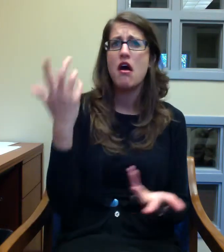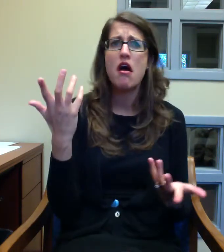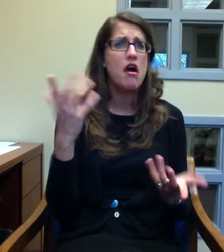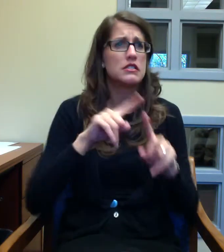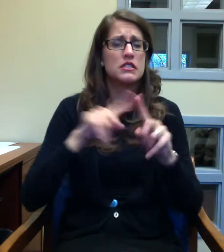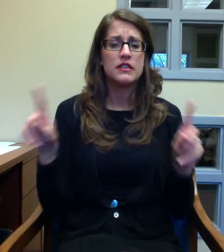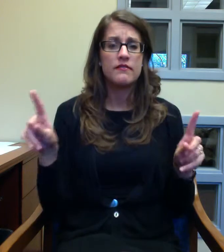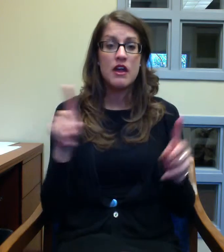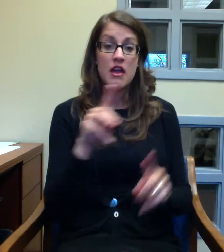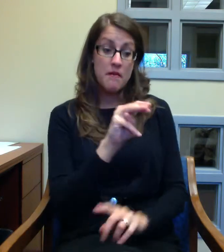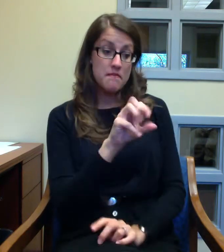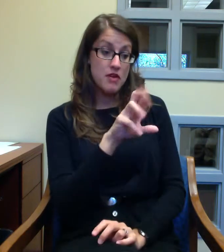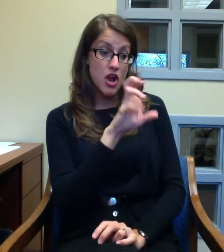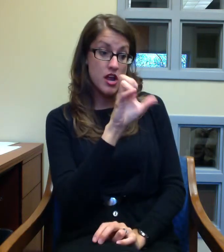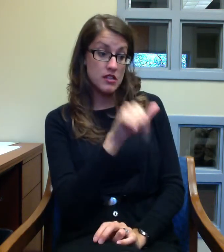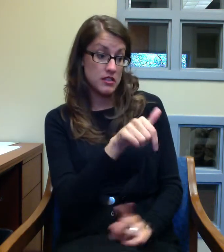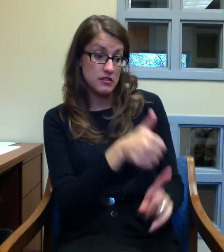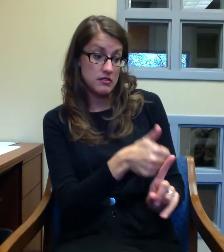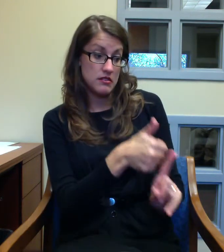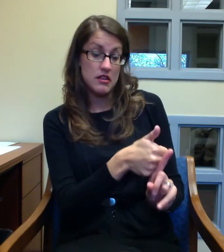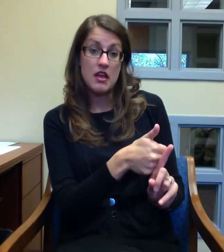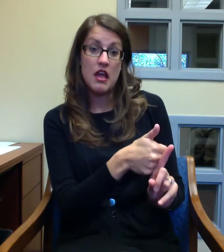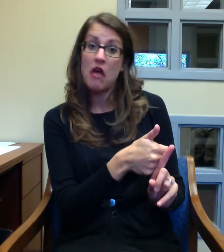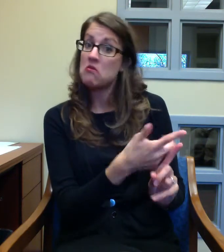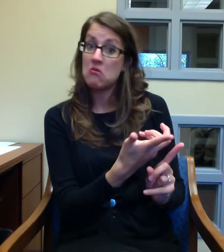Marley, on the other hand, is simply living the life she has.